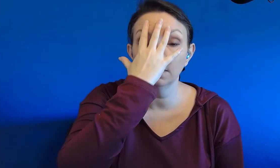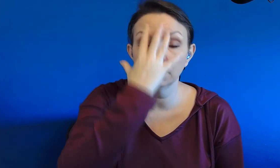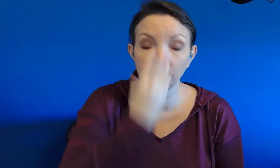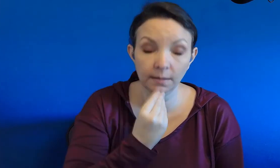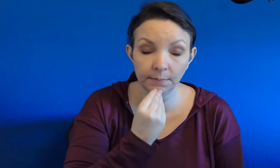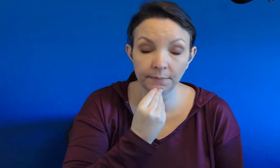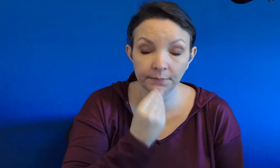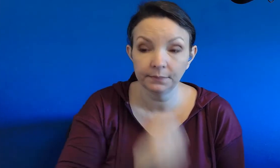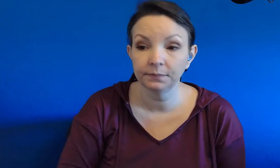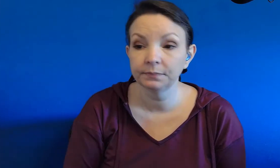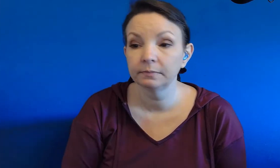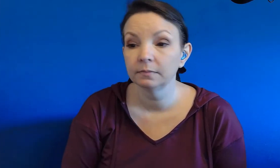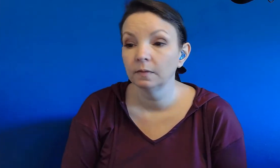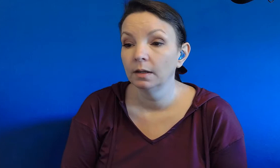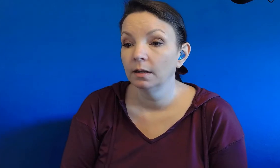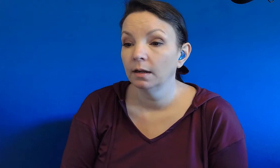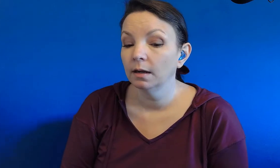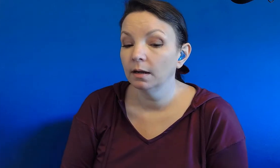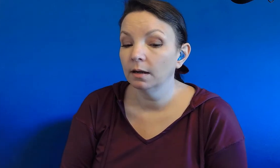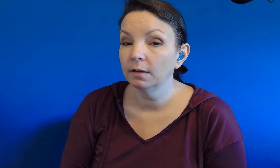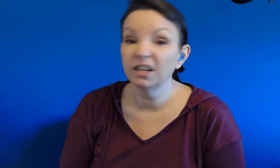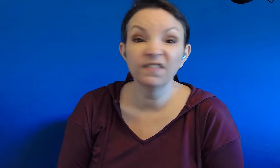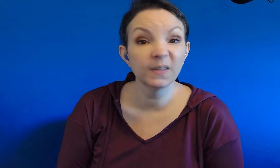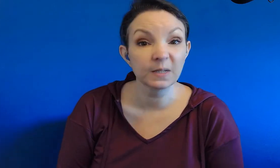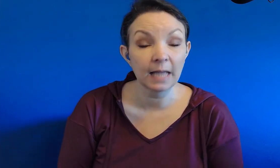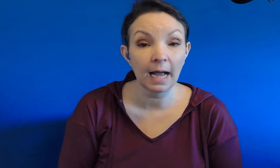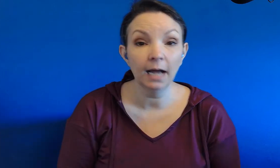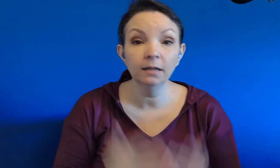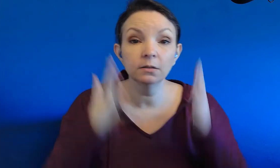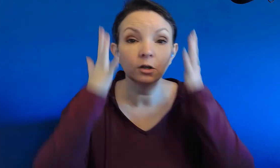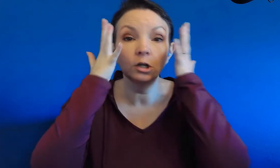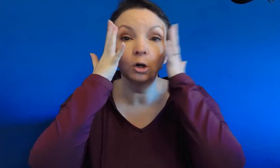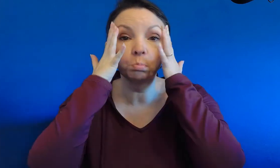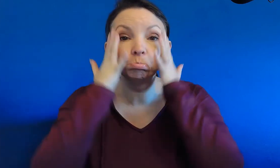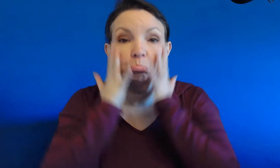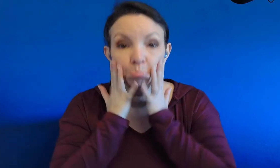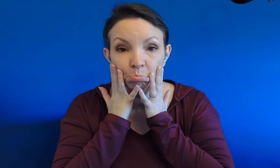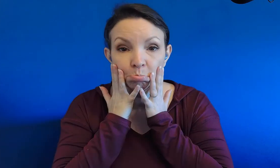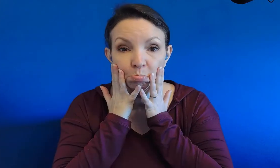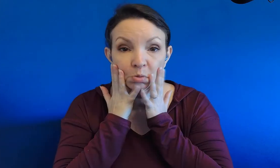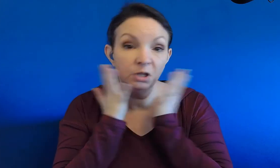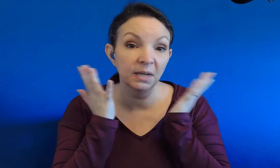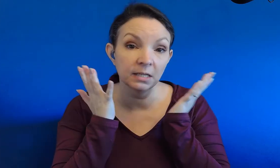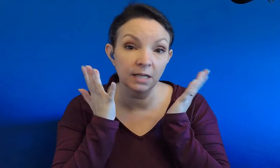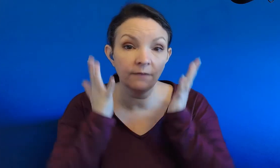sleepy. You can feel sad. So you go. So you make the sad face.